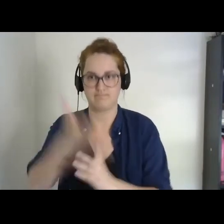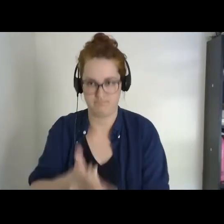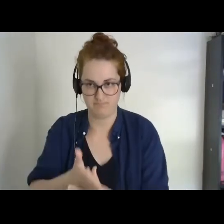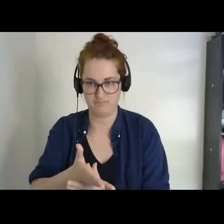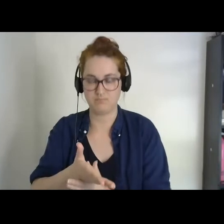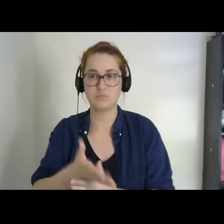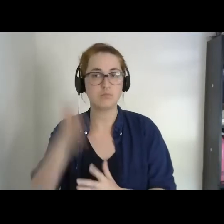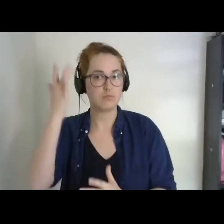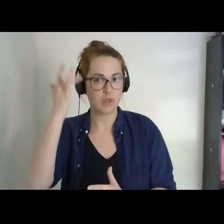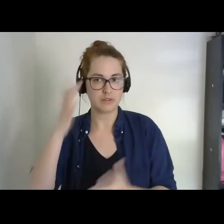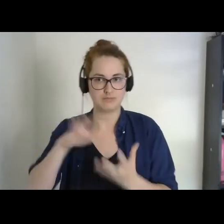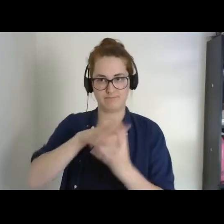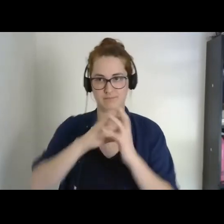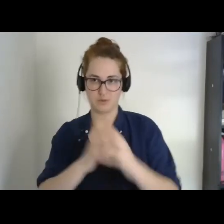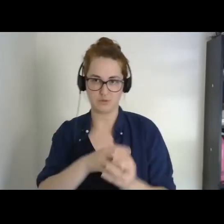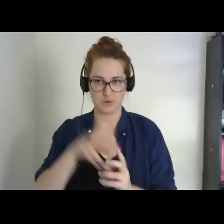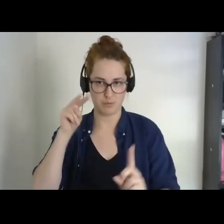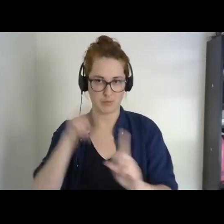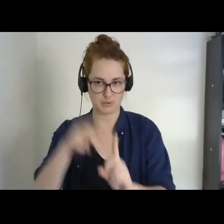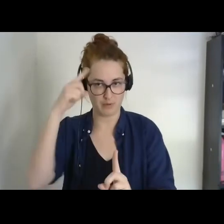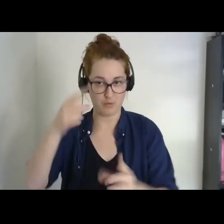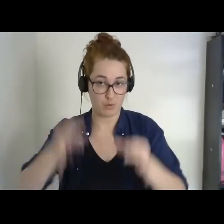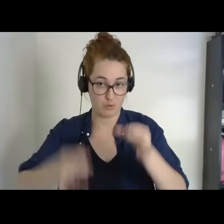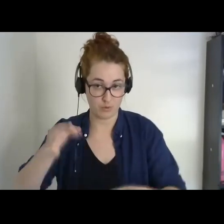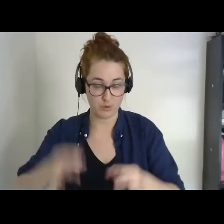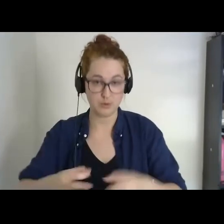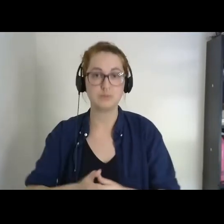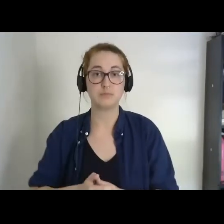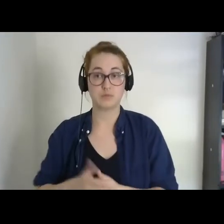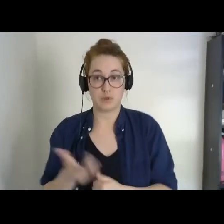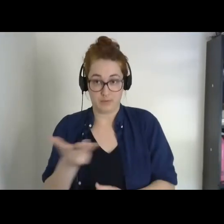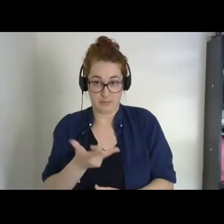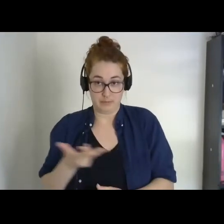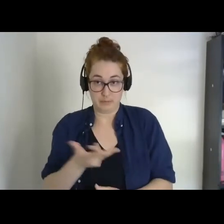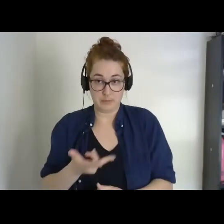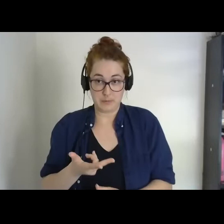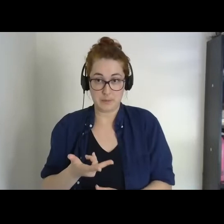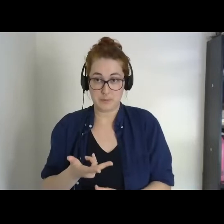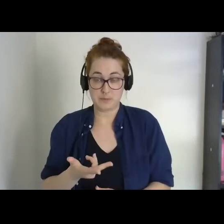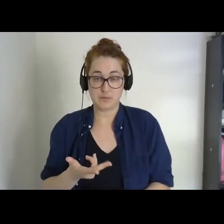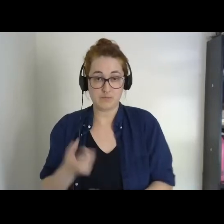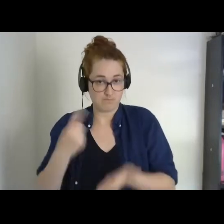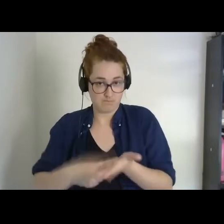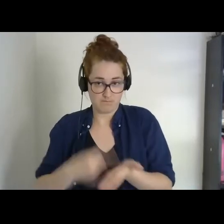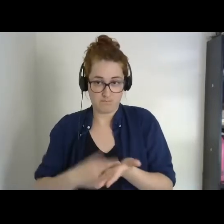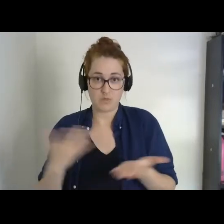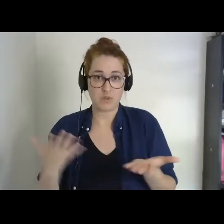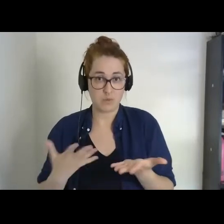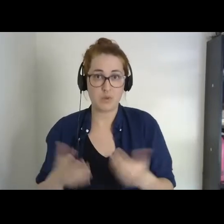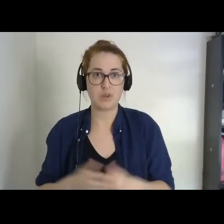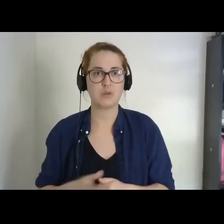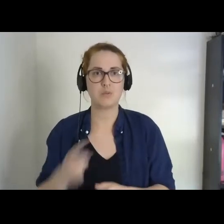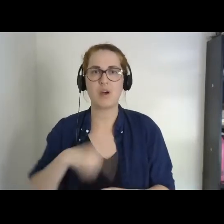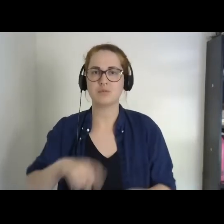intersectional perspective to the court. And here the coalition argued that a substantive equality